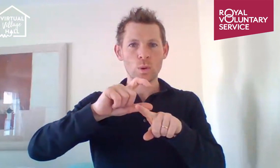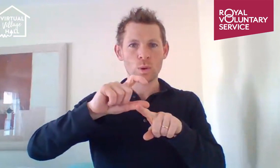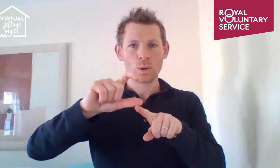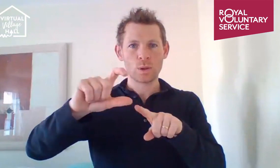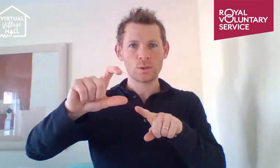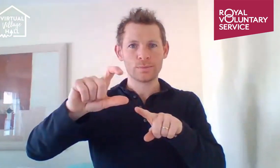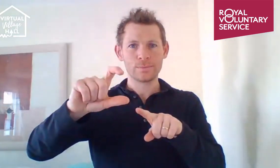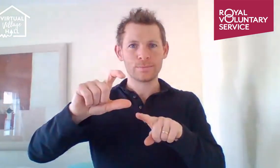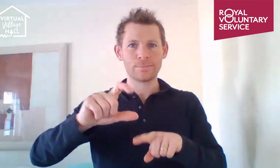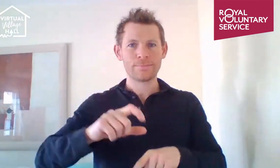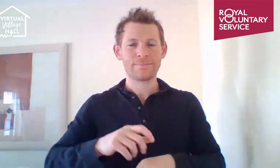course,